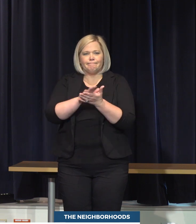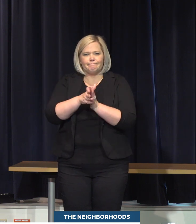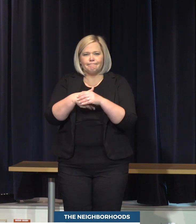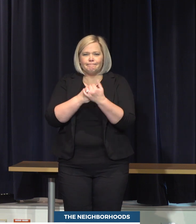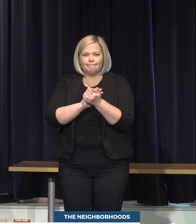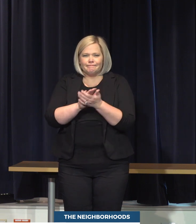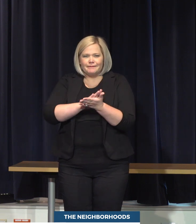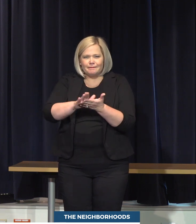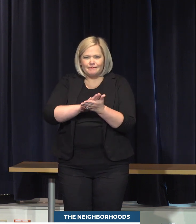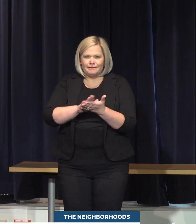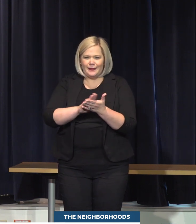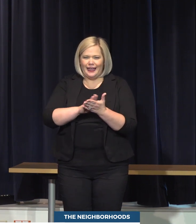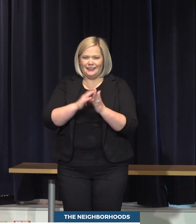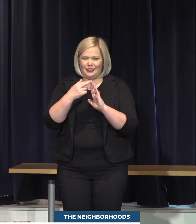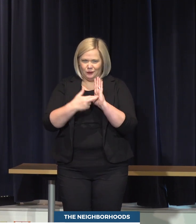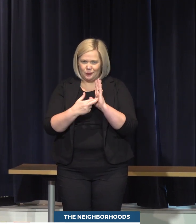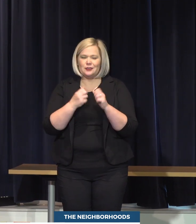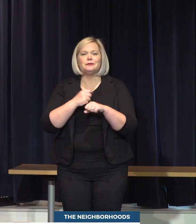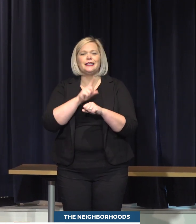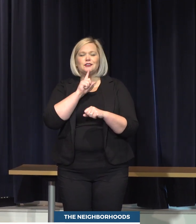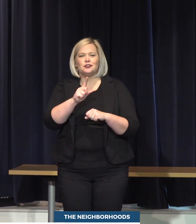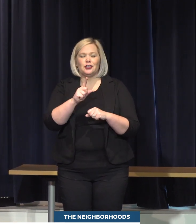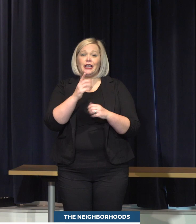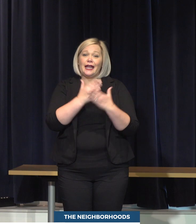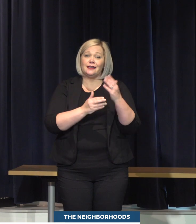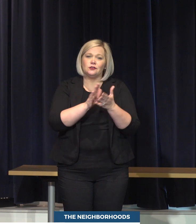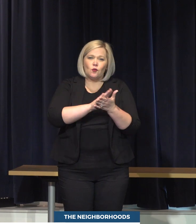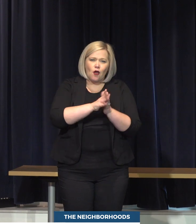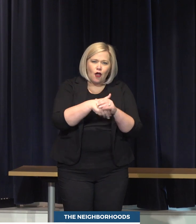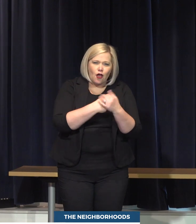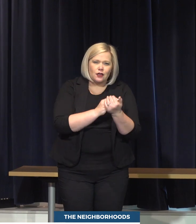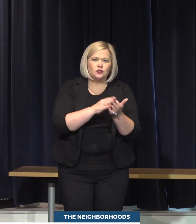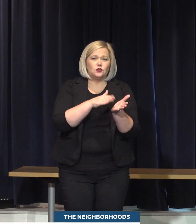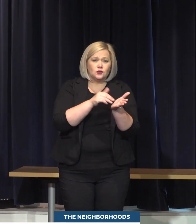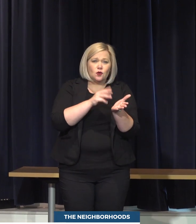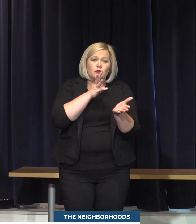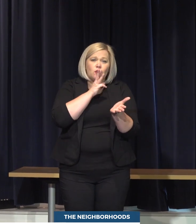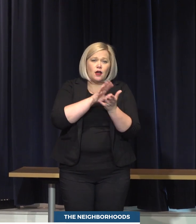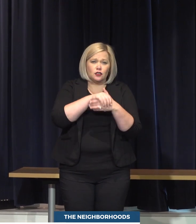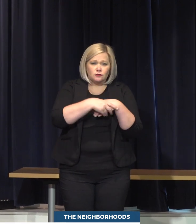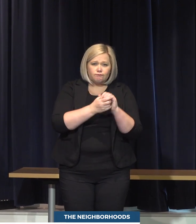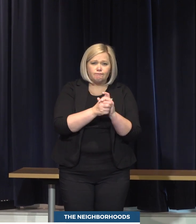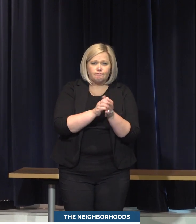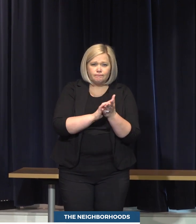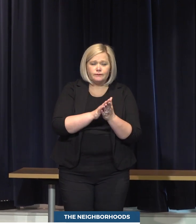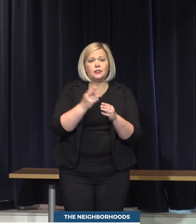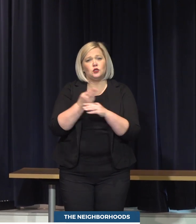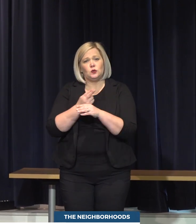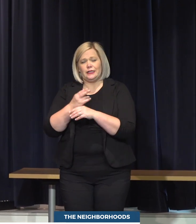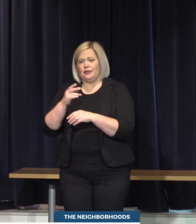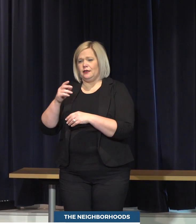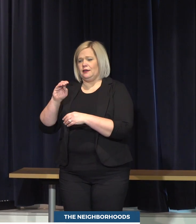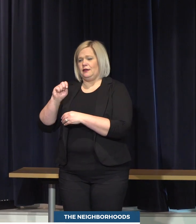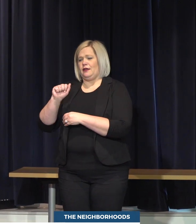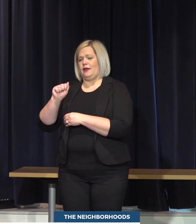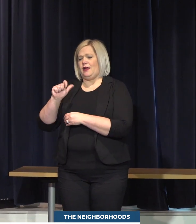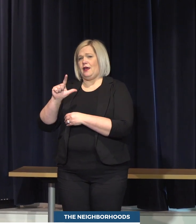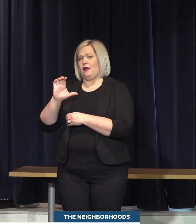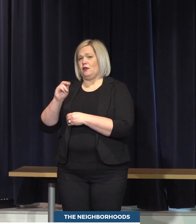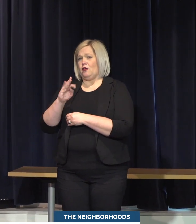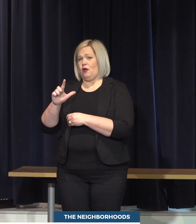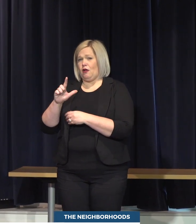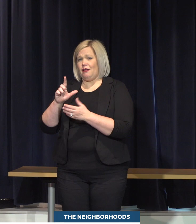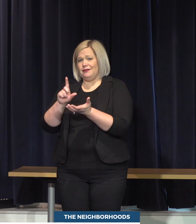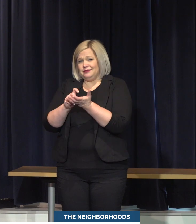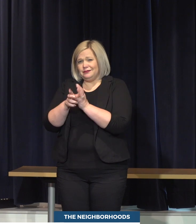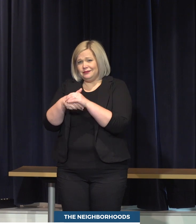which I mention all the time, making sure that you're washing your hands with soap and water, using alcohol-based sanitizer. When you